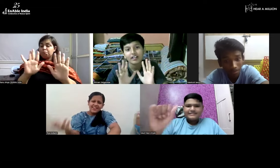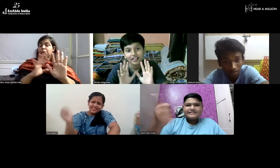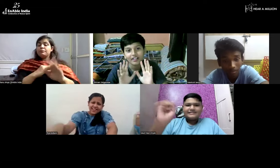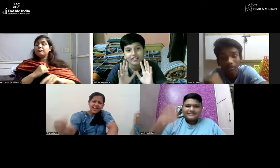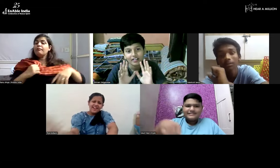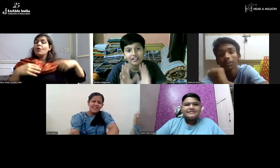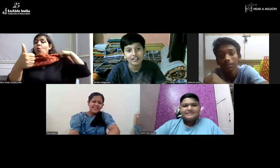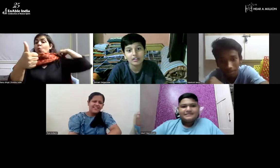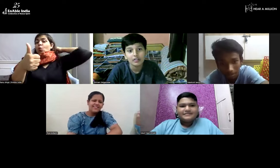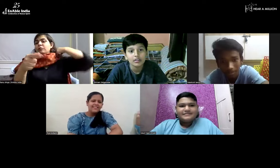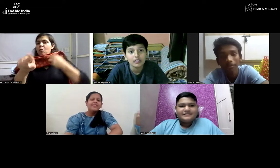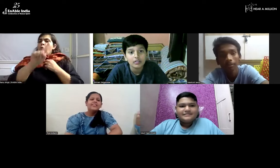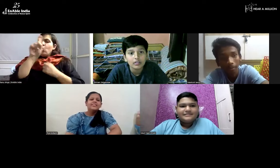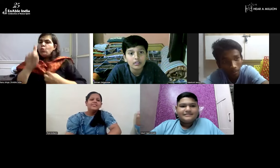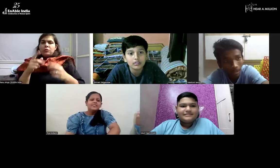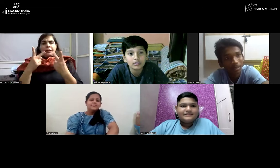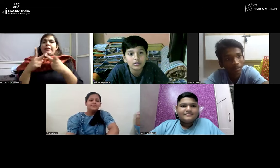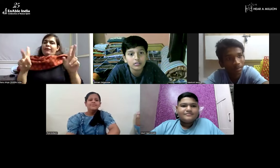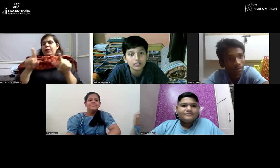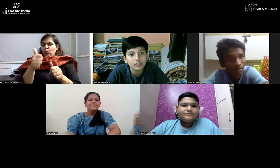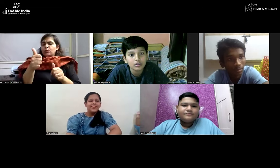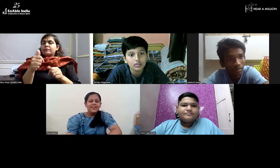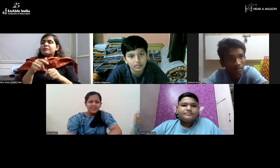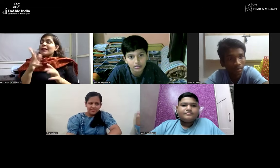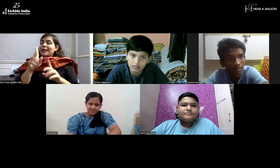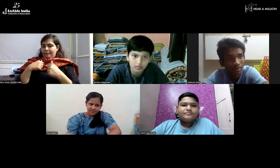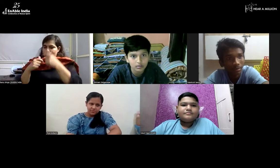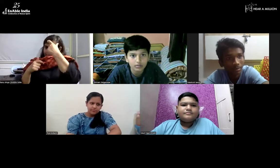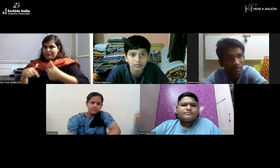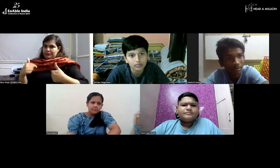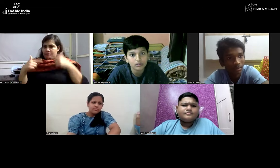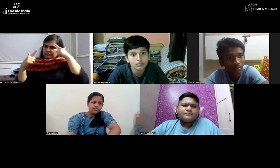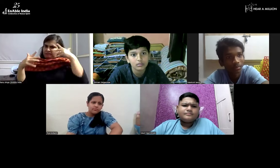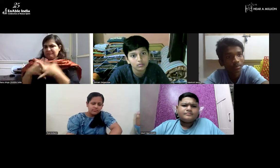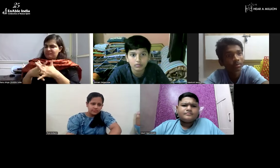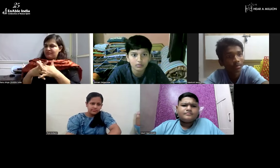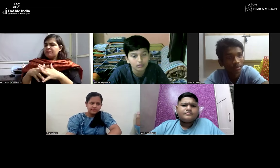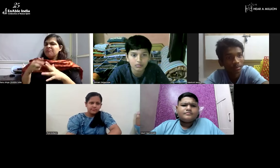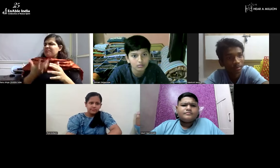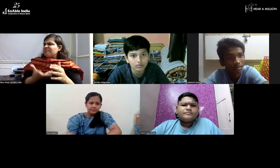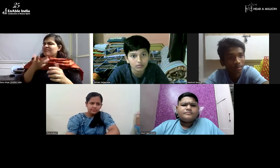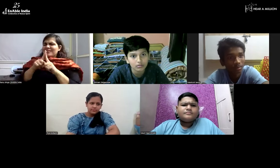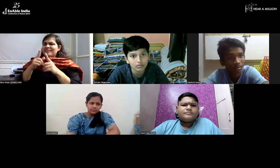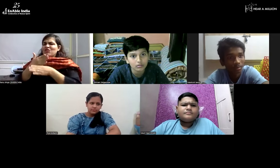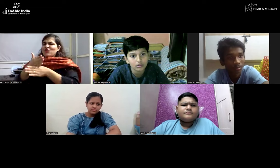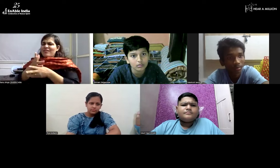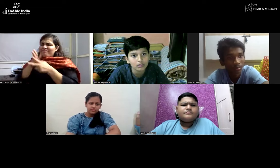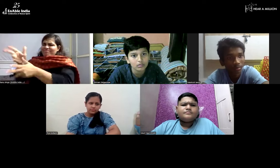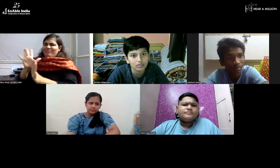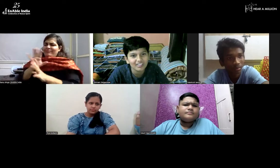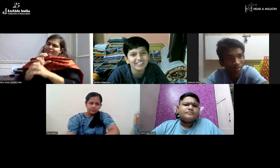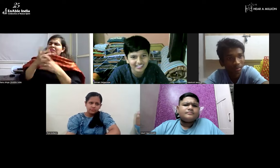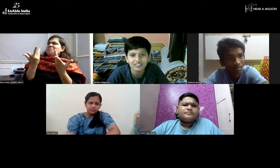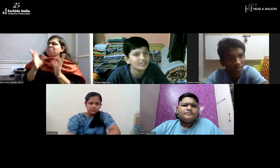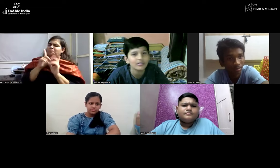you're stressed, maybe you had a fight with someone and that's all in your mind, and you go to your family and friends and they give you